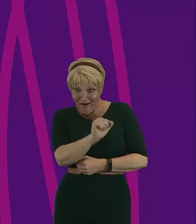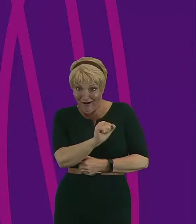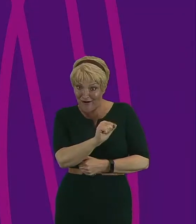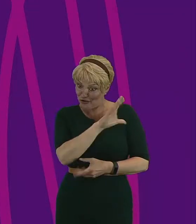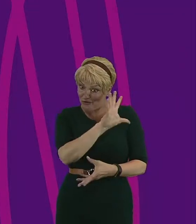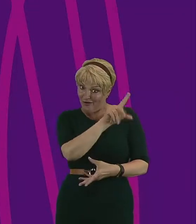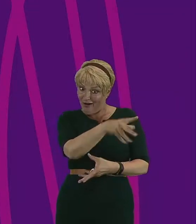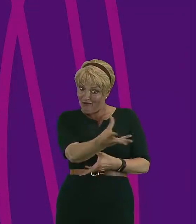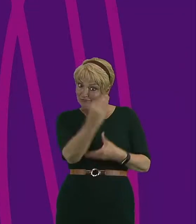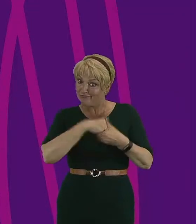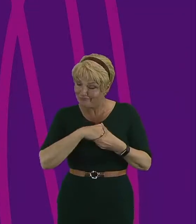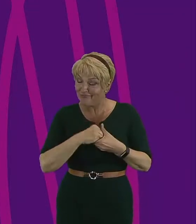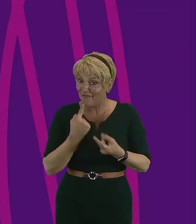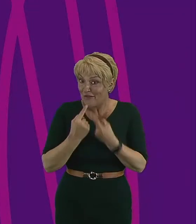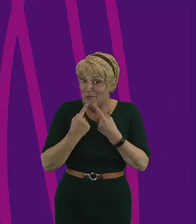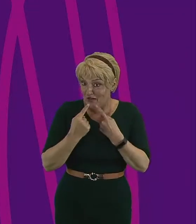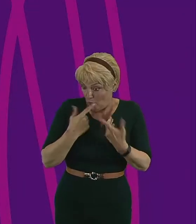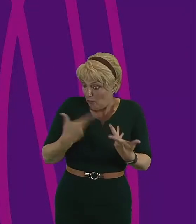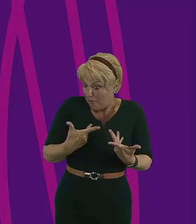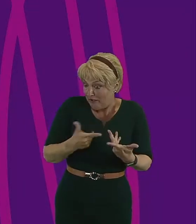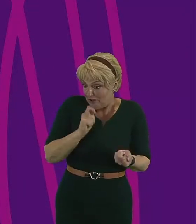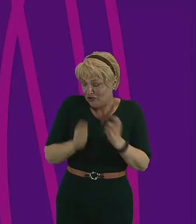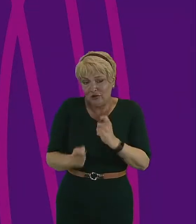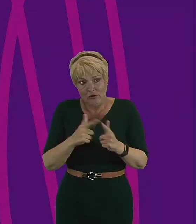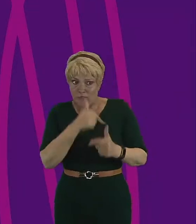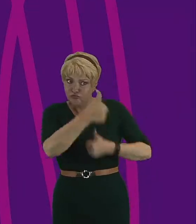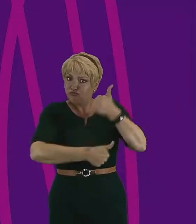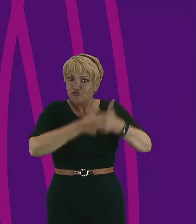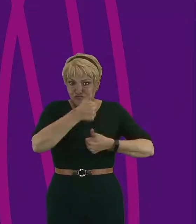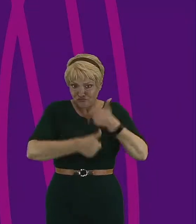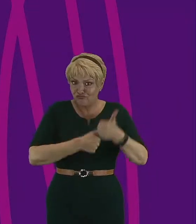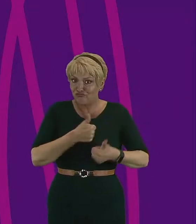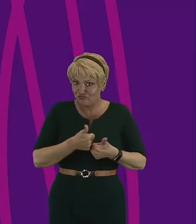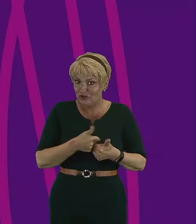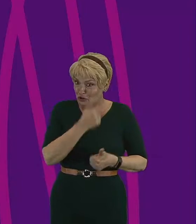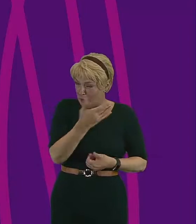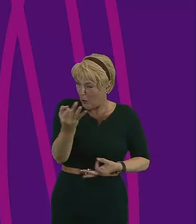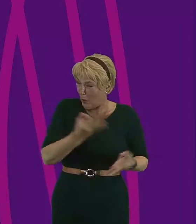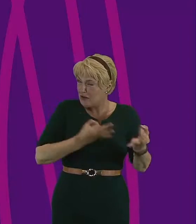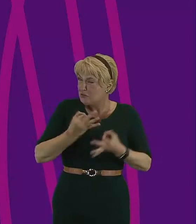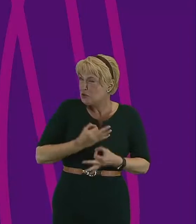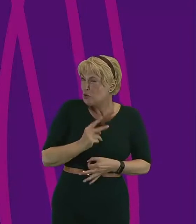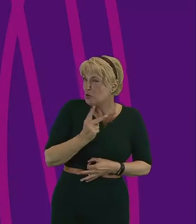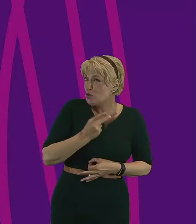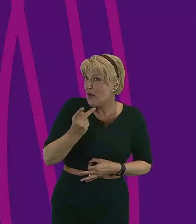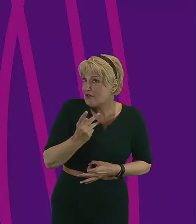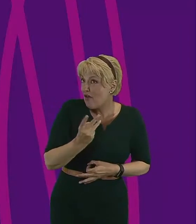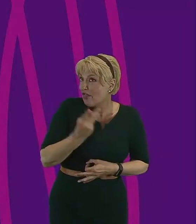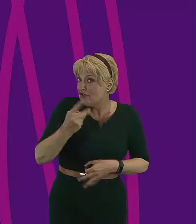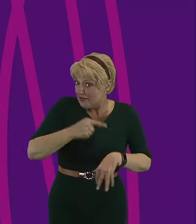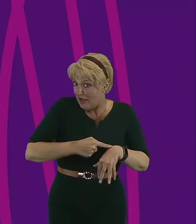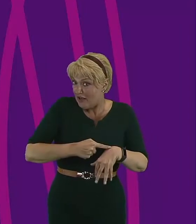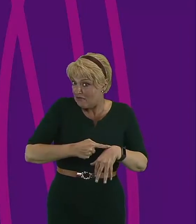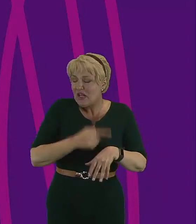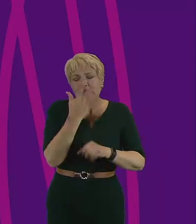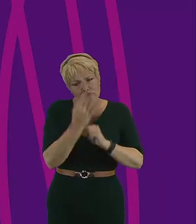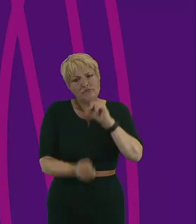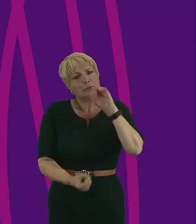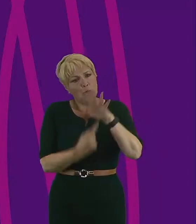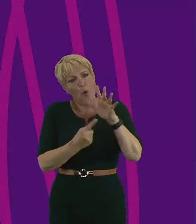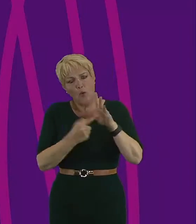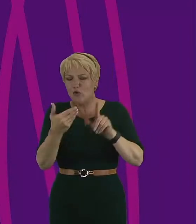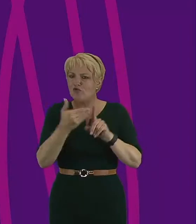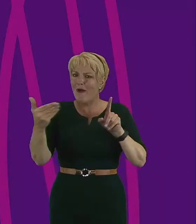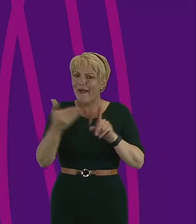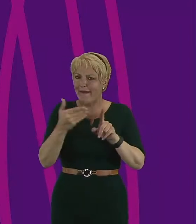and we have taken action about it. And I pay credit to the member. She has questioned me, I think, twice or three times about that section, and it is important that we recognise